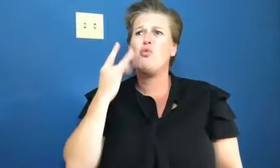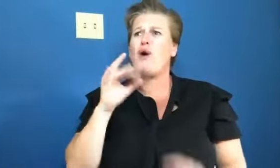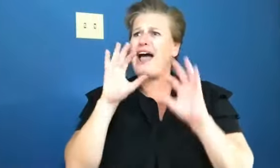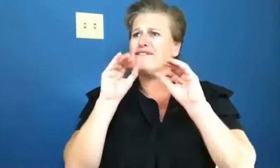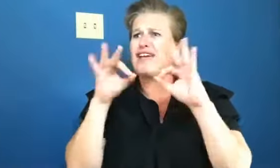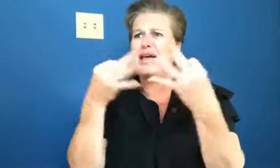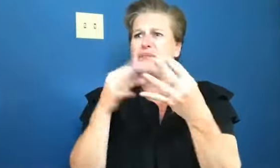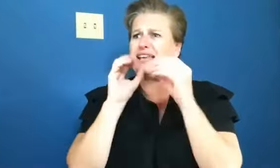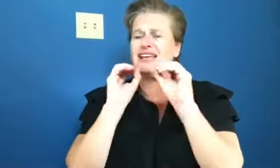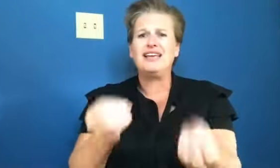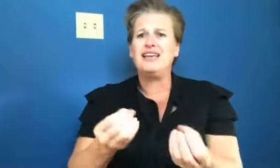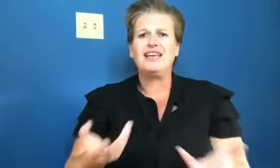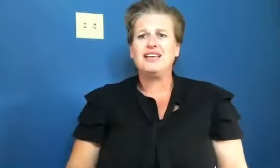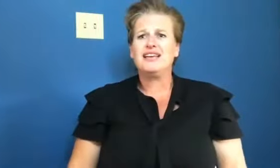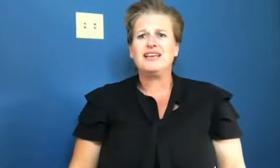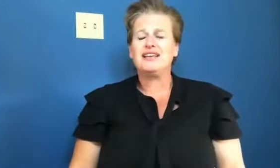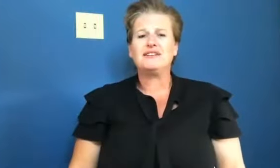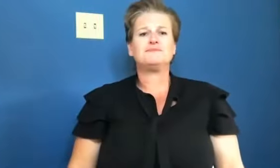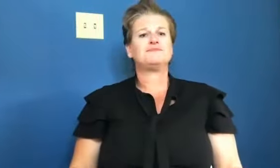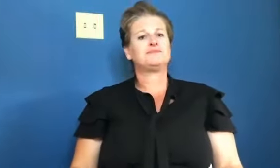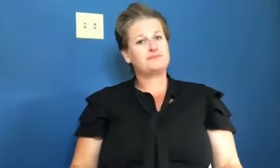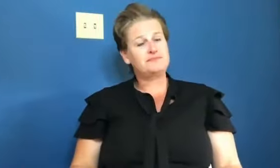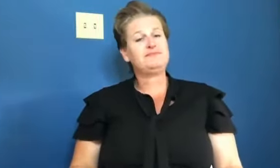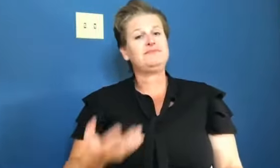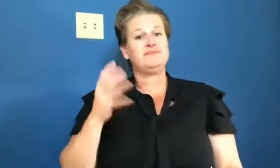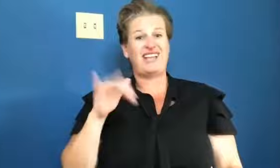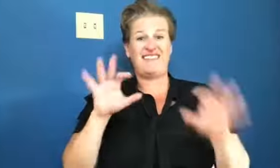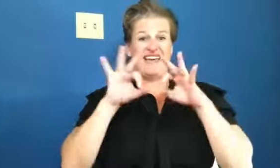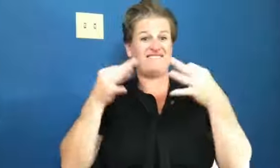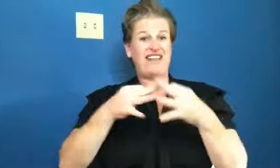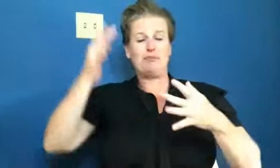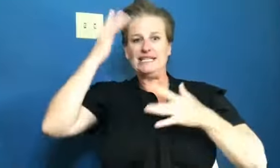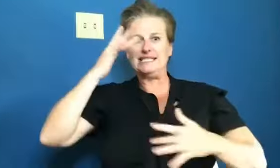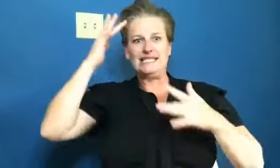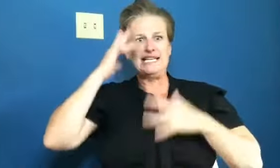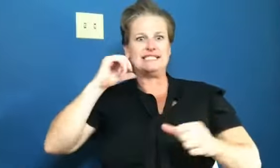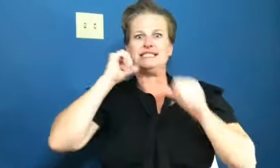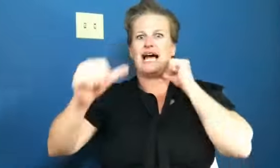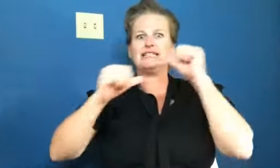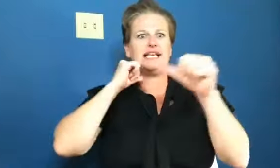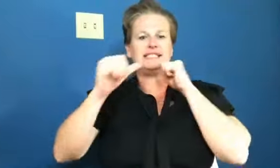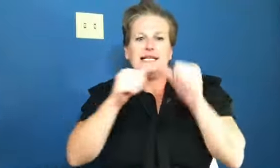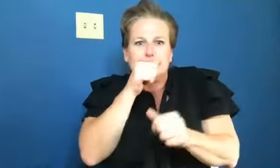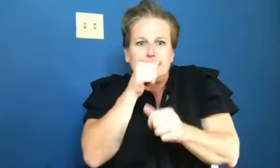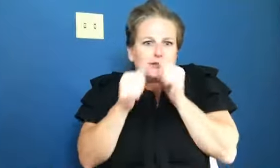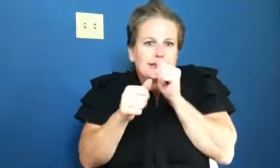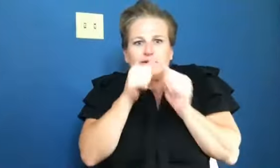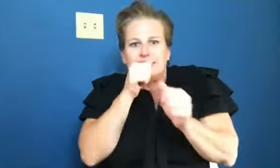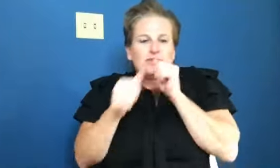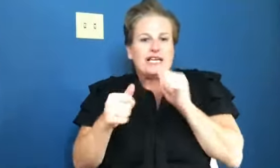to my family? And it fed the family disease of denial, keeping secrets in isolation. So I did that walk of shame. I had